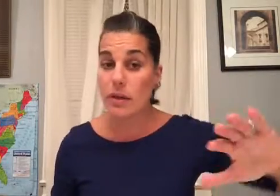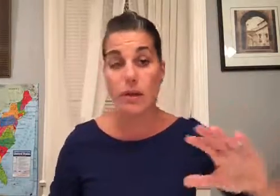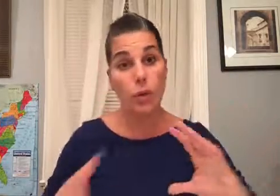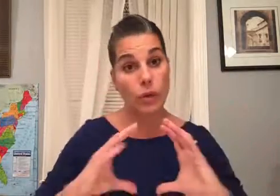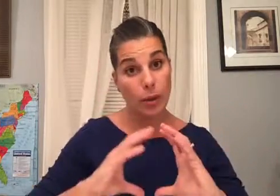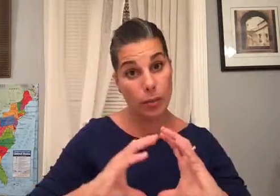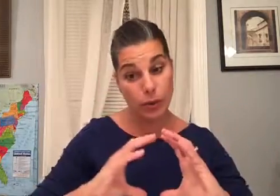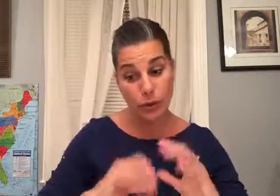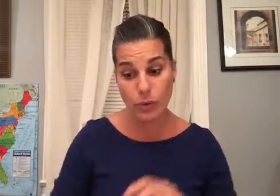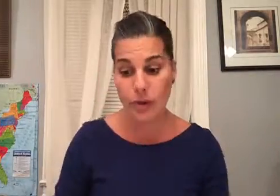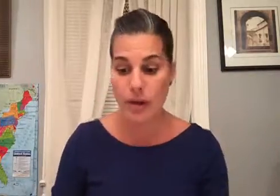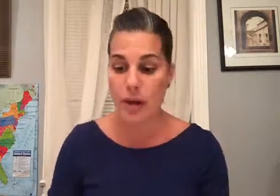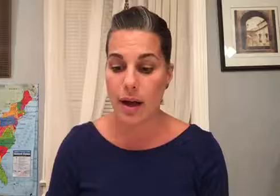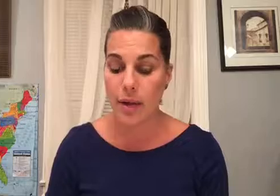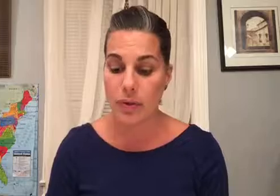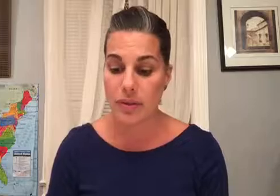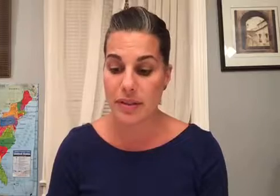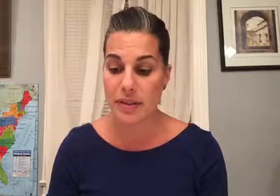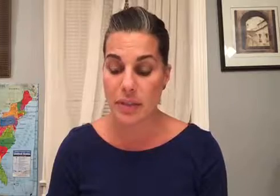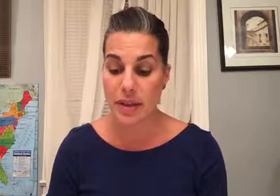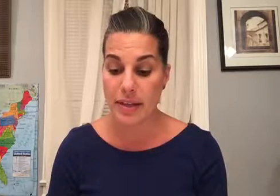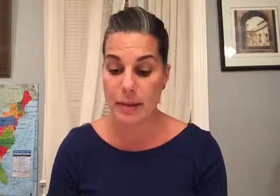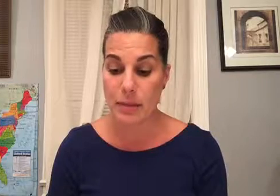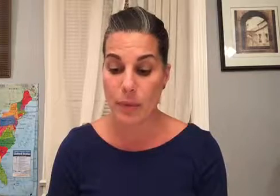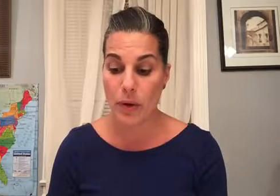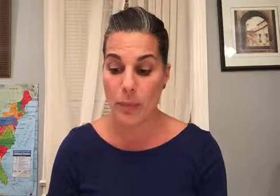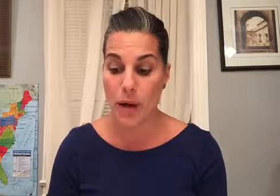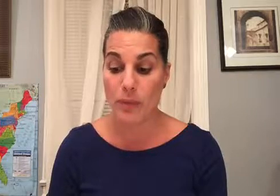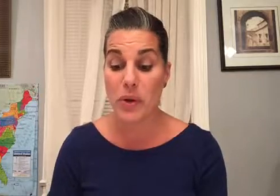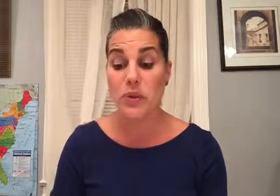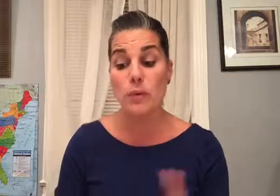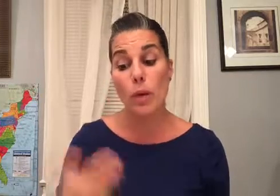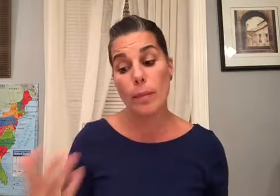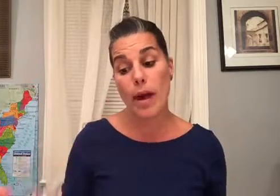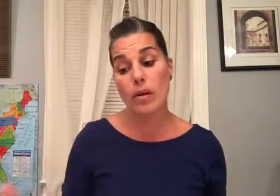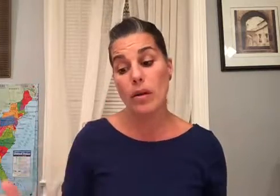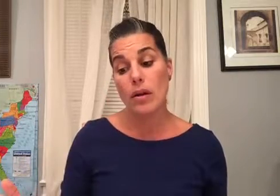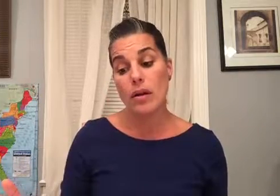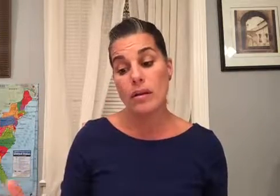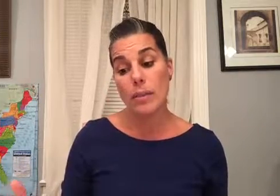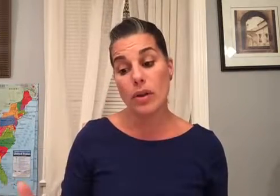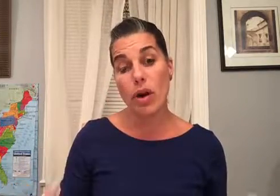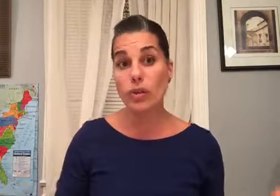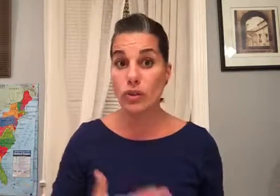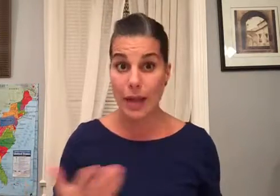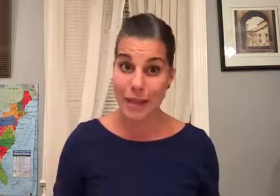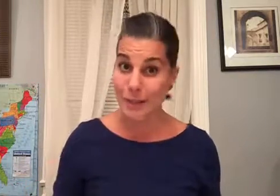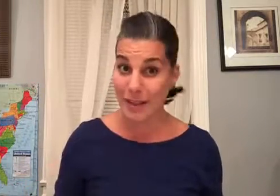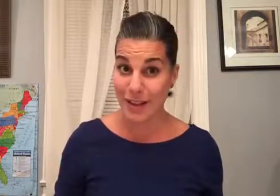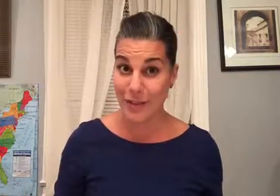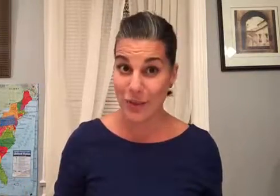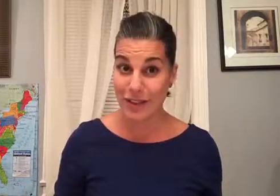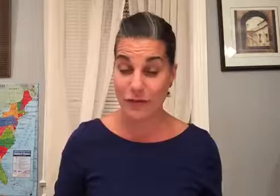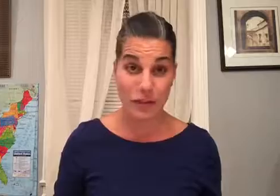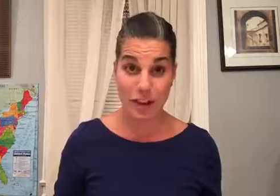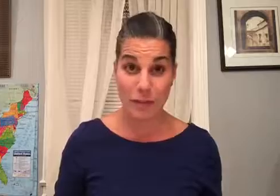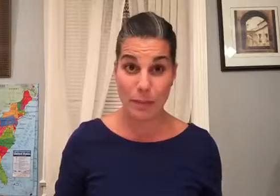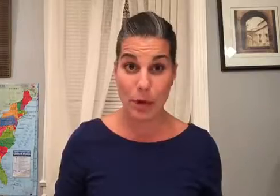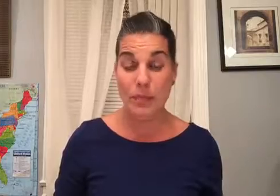speaker, holding a balloon. Those are some of the things that we spoke about. We also spoke about some of the cultural aspects for deaf people.